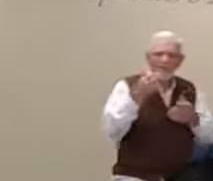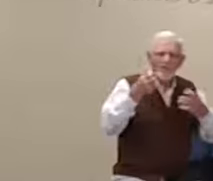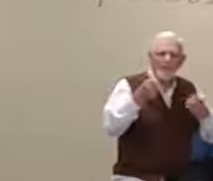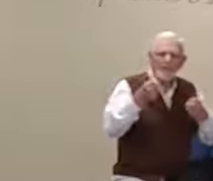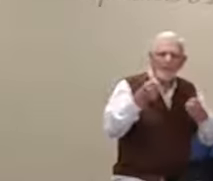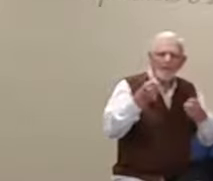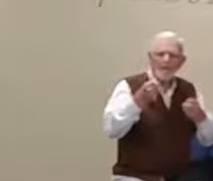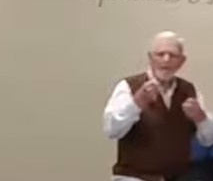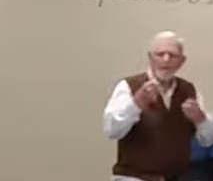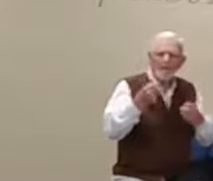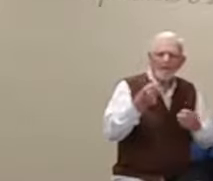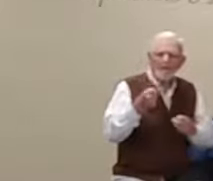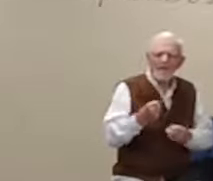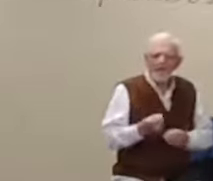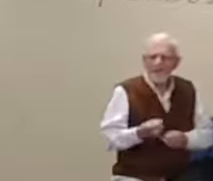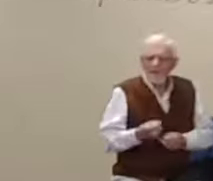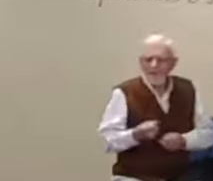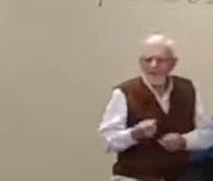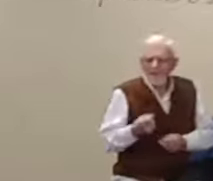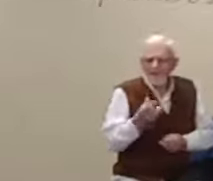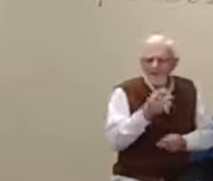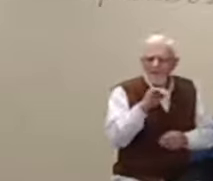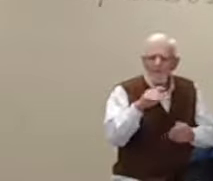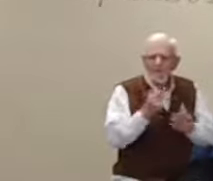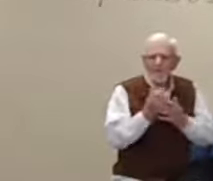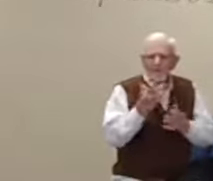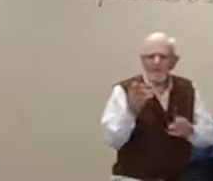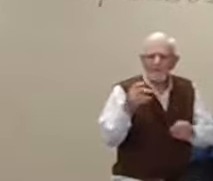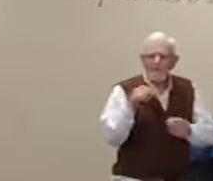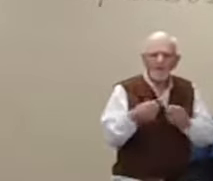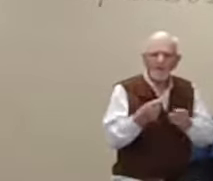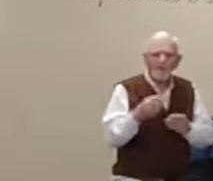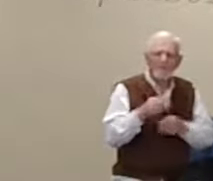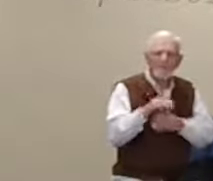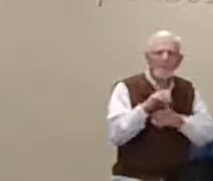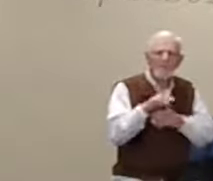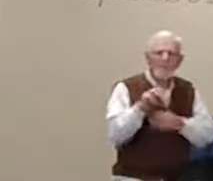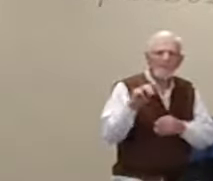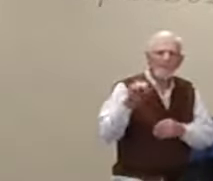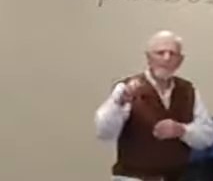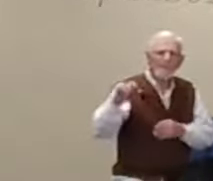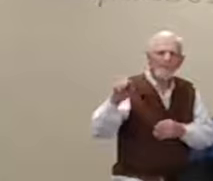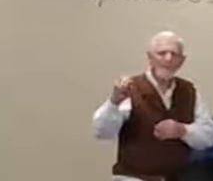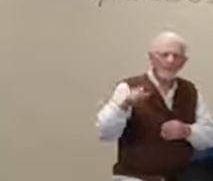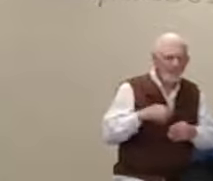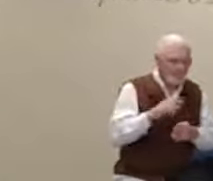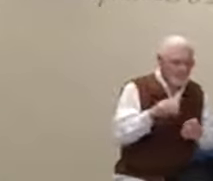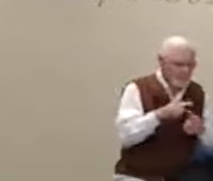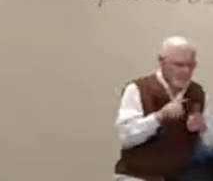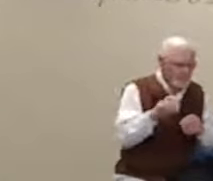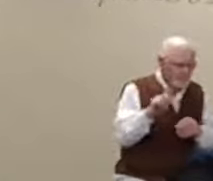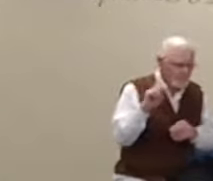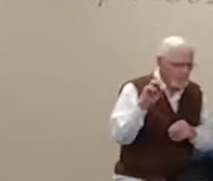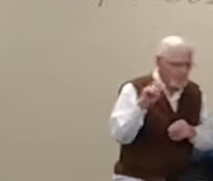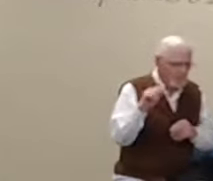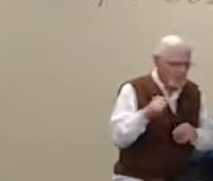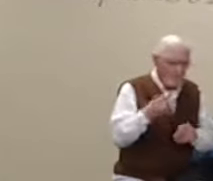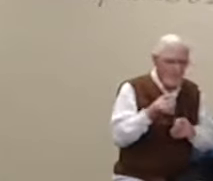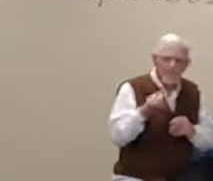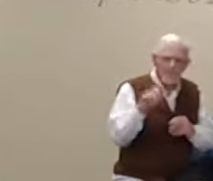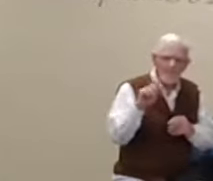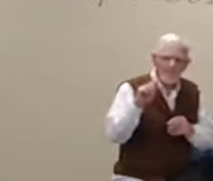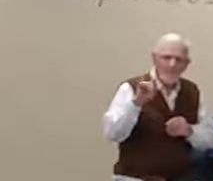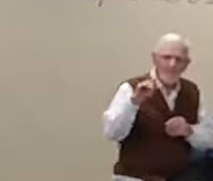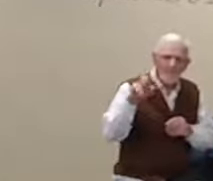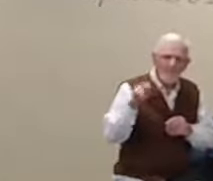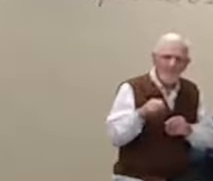power and all these things about the message, it gets distracted and it gets, you know, tainted, if